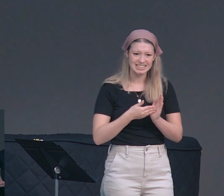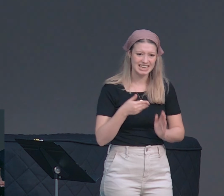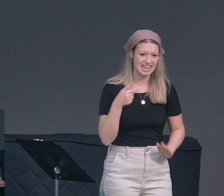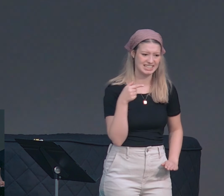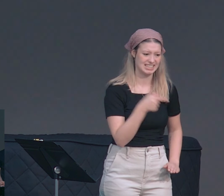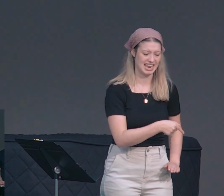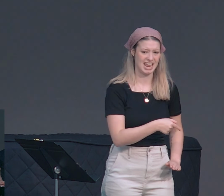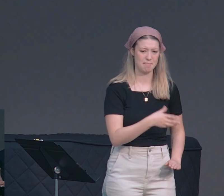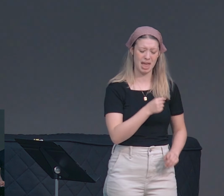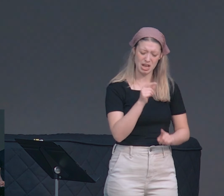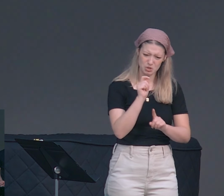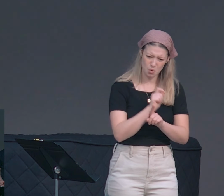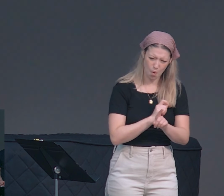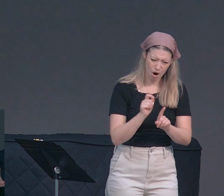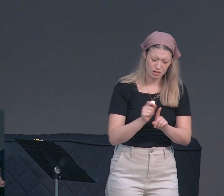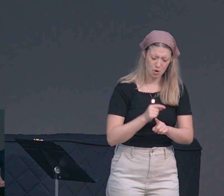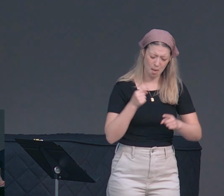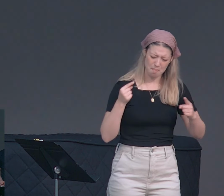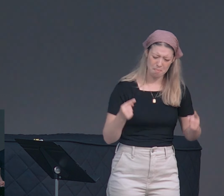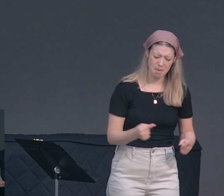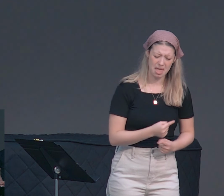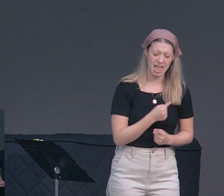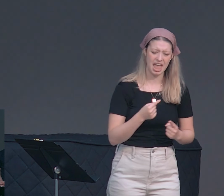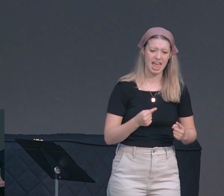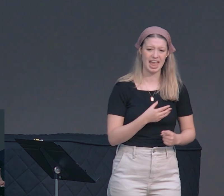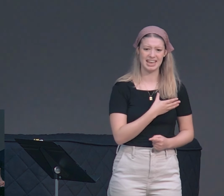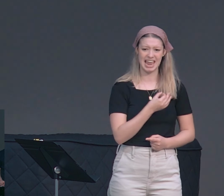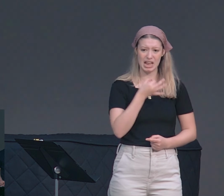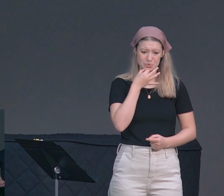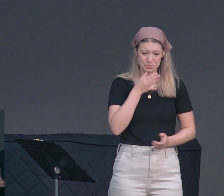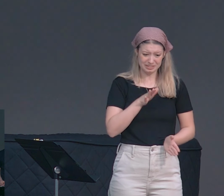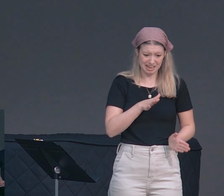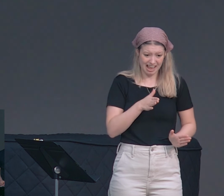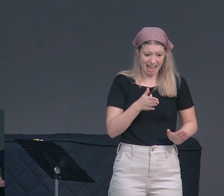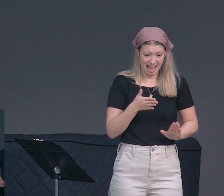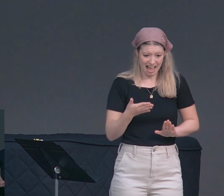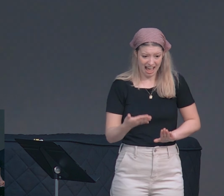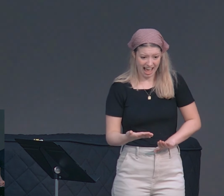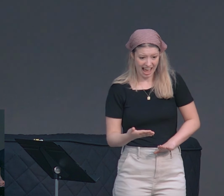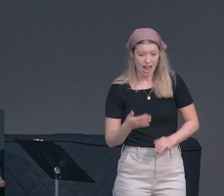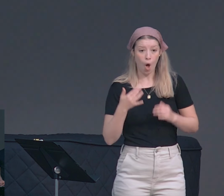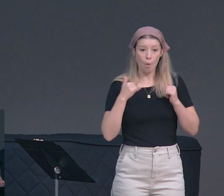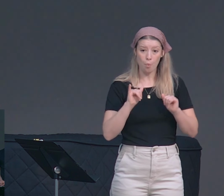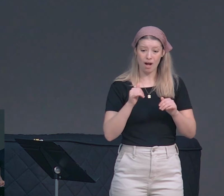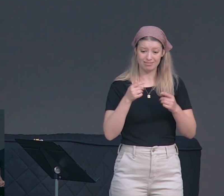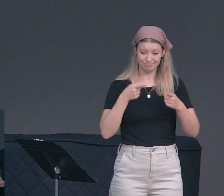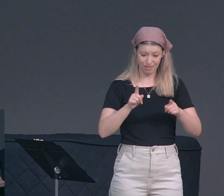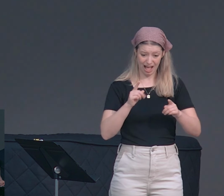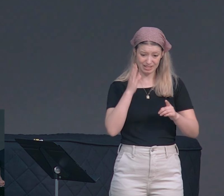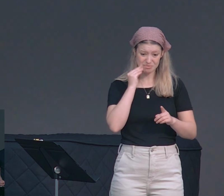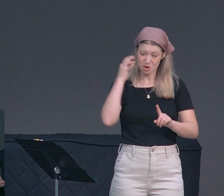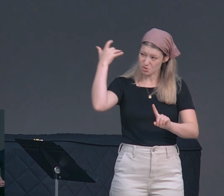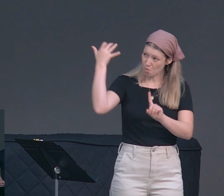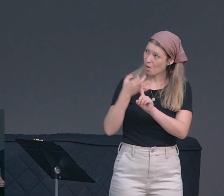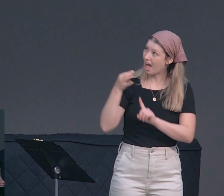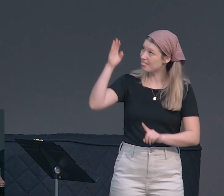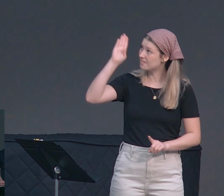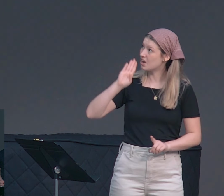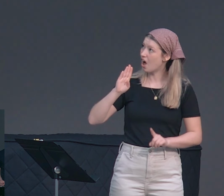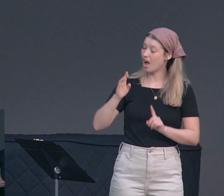brutal torture and the pangs of soon coming death under the wrath of God for sin that he did not